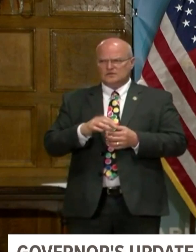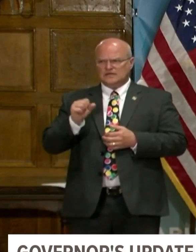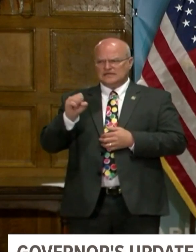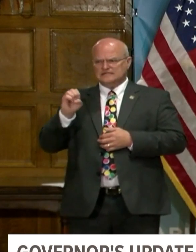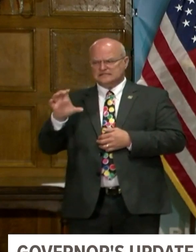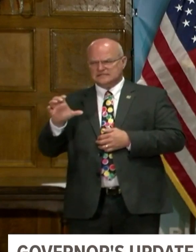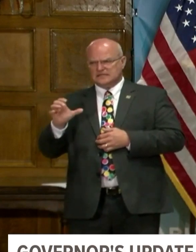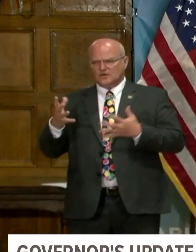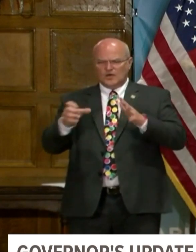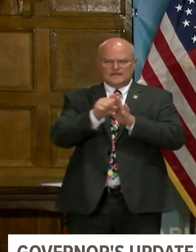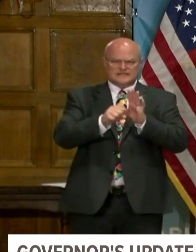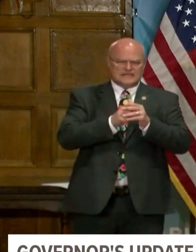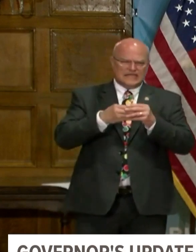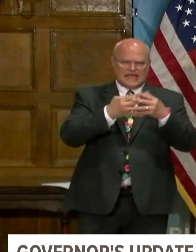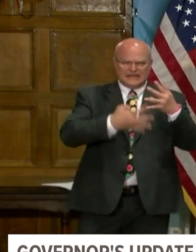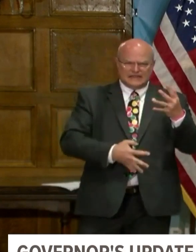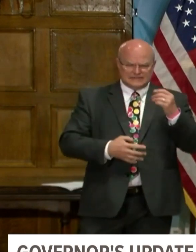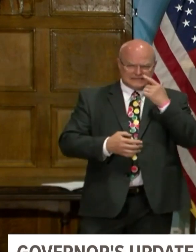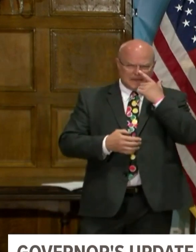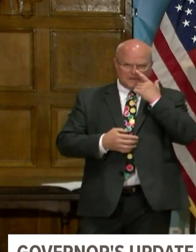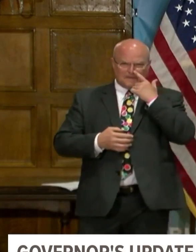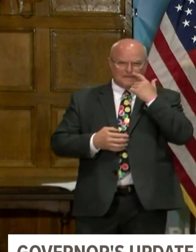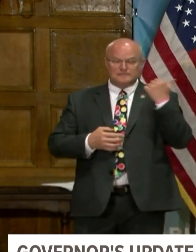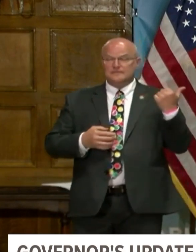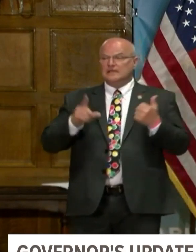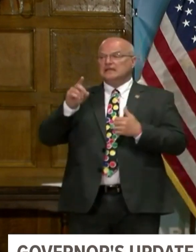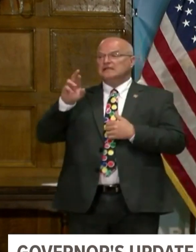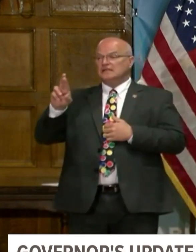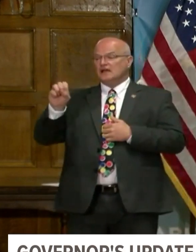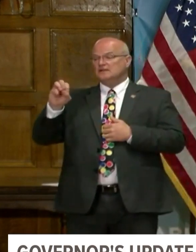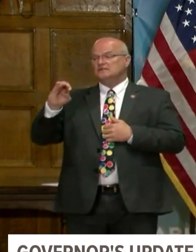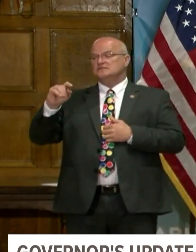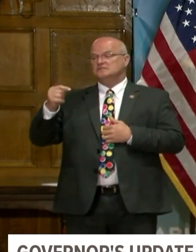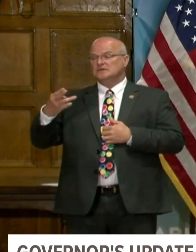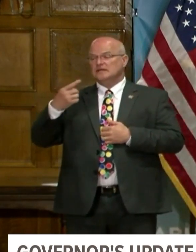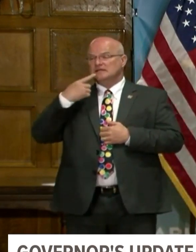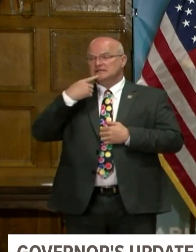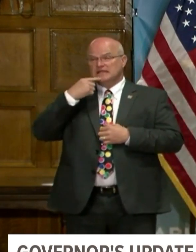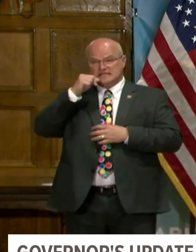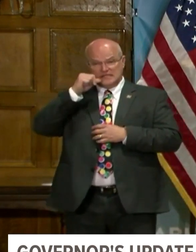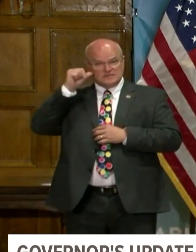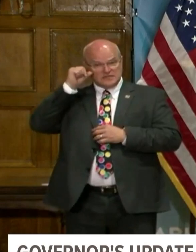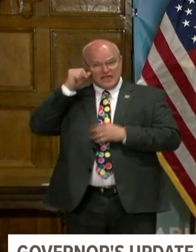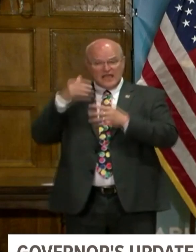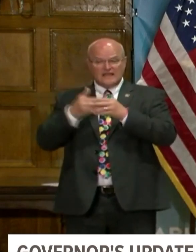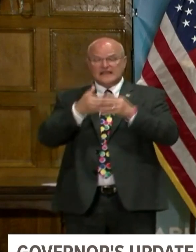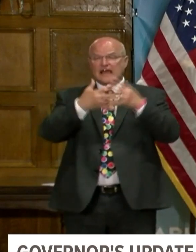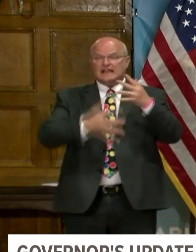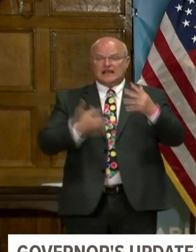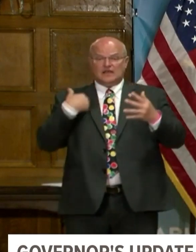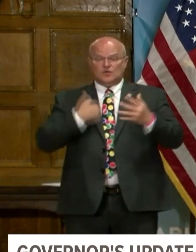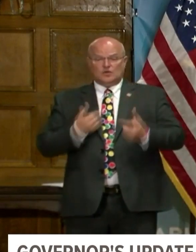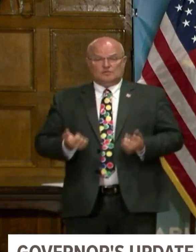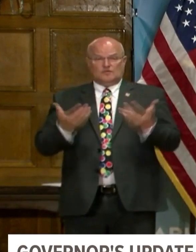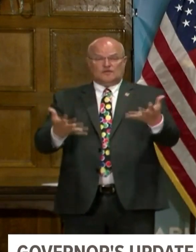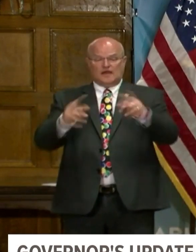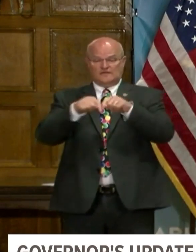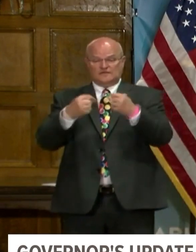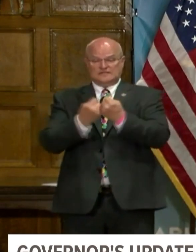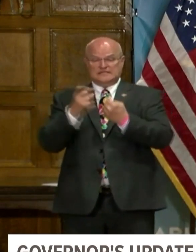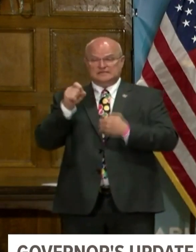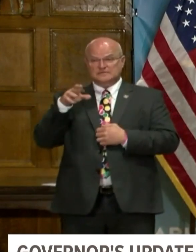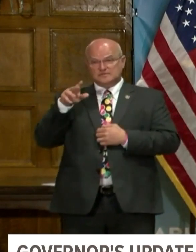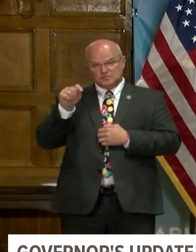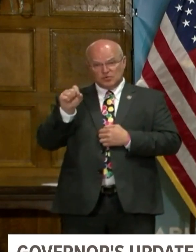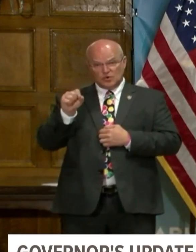SEC does and what the state guidelines are? As Dr. Smith indicated yesterday, the guidelines that we provided for team